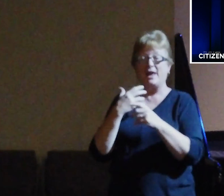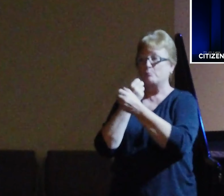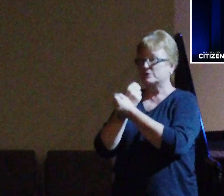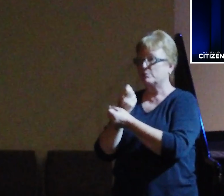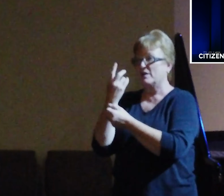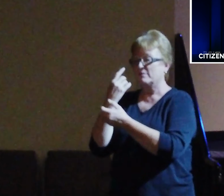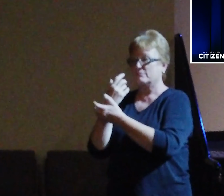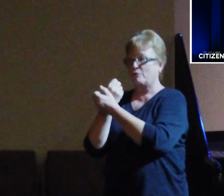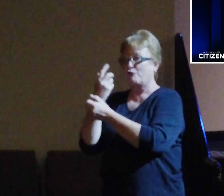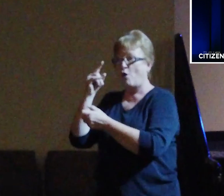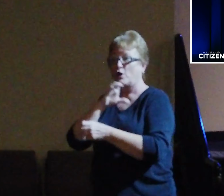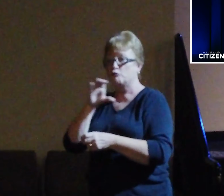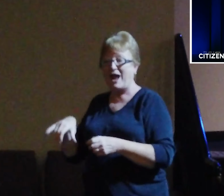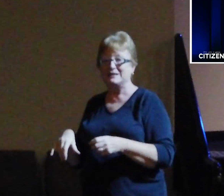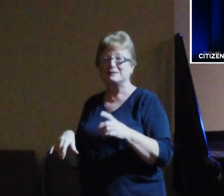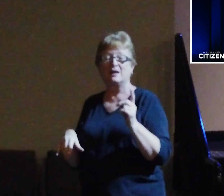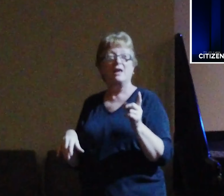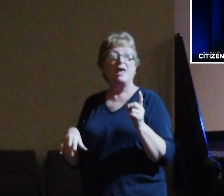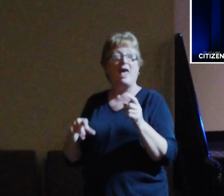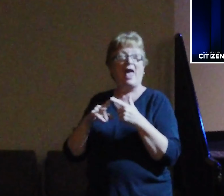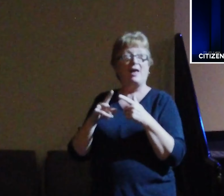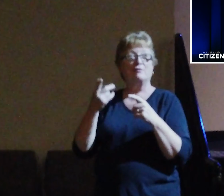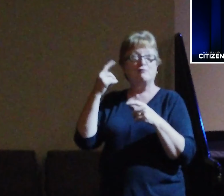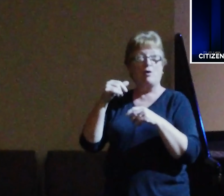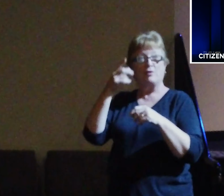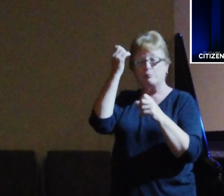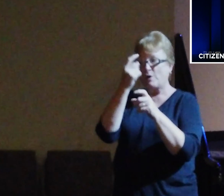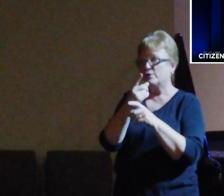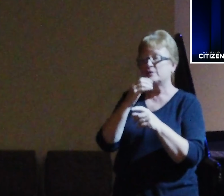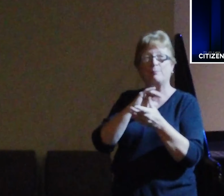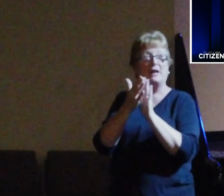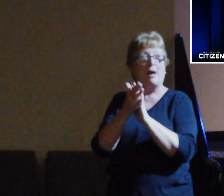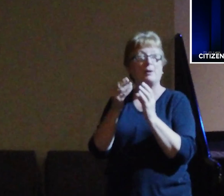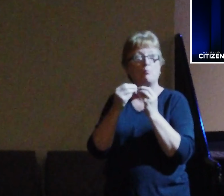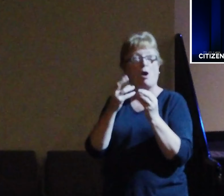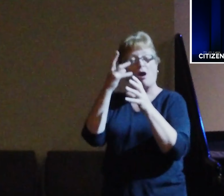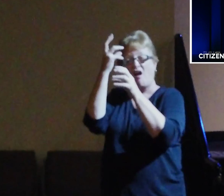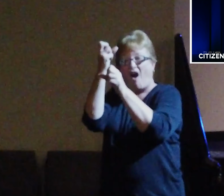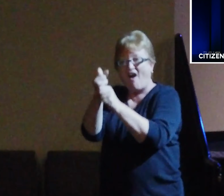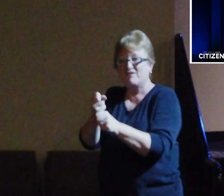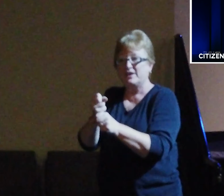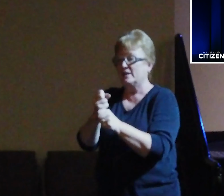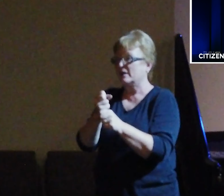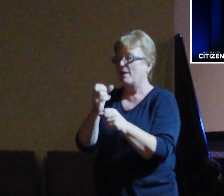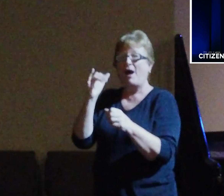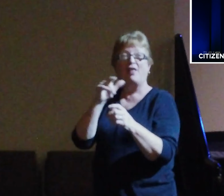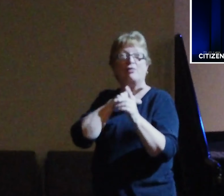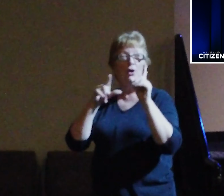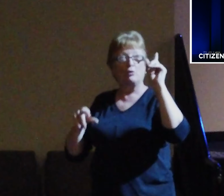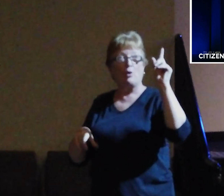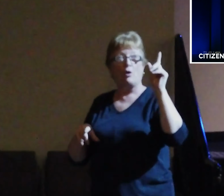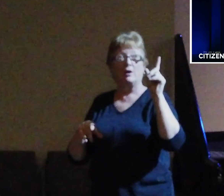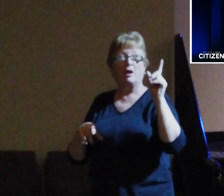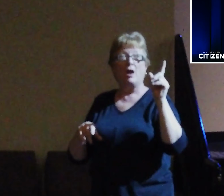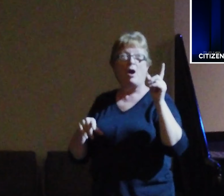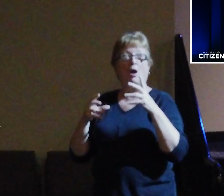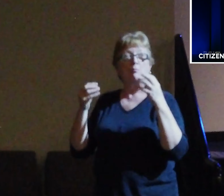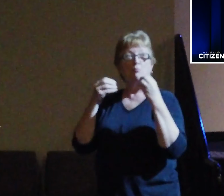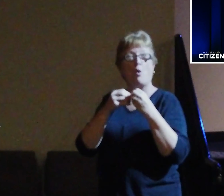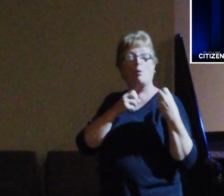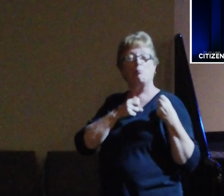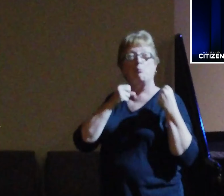most of the brothers, having become confident in the Lord by my imprisonment, are much more bold